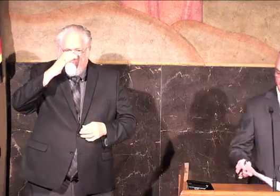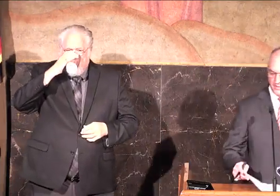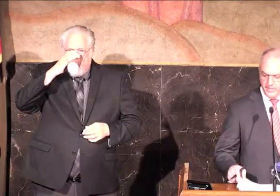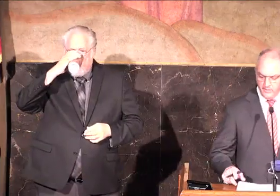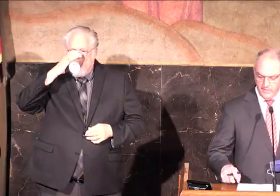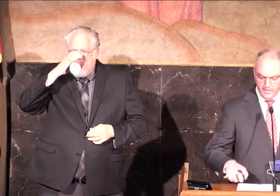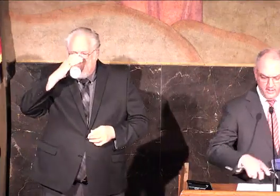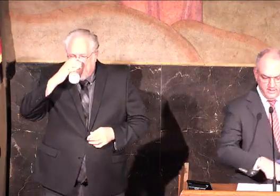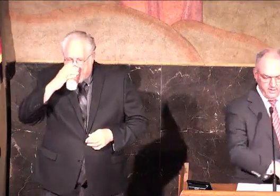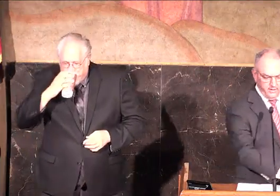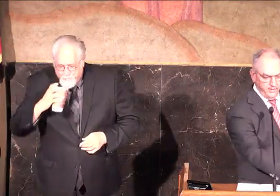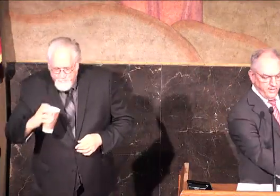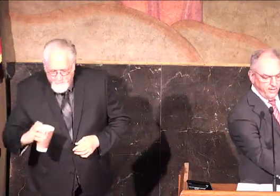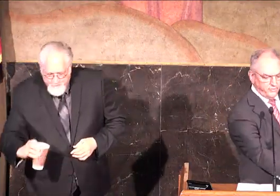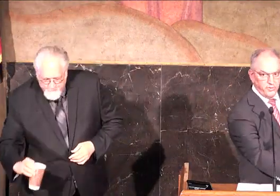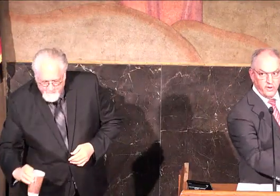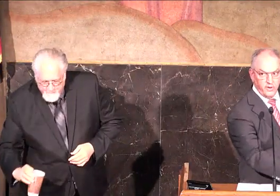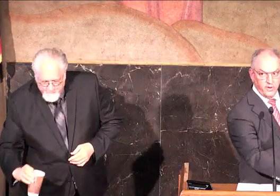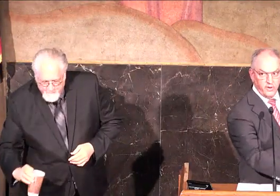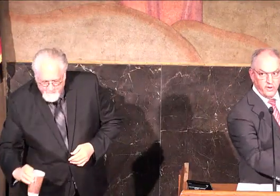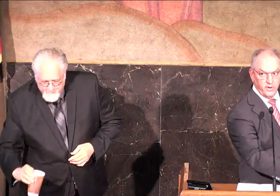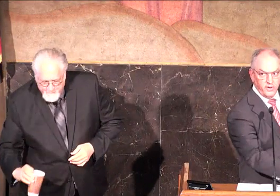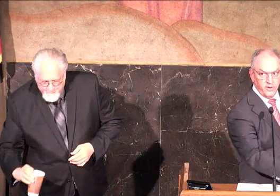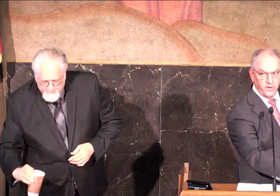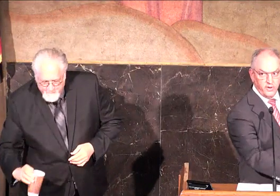Thank you, Dr. B. And I'm sure